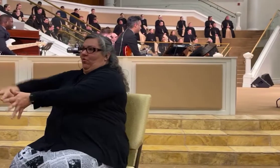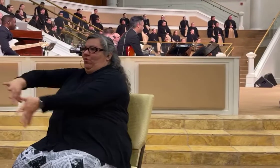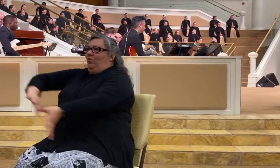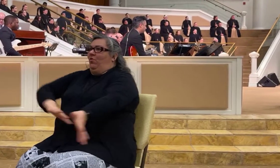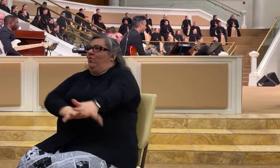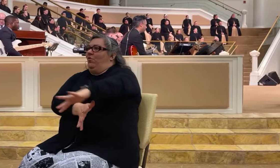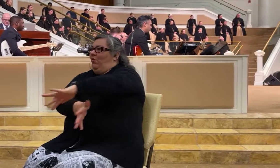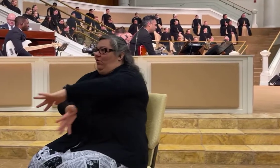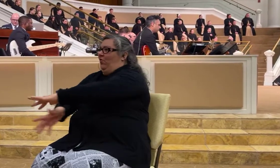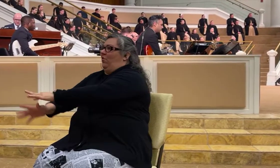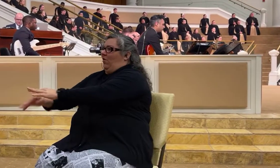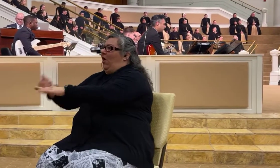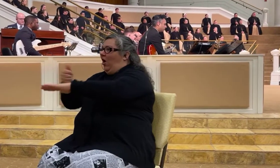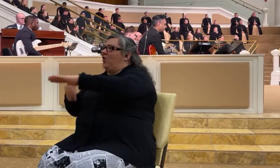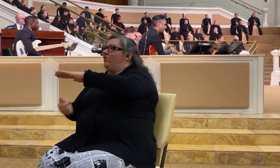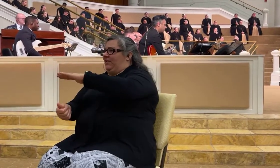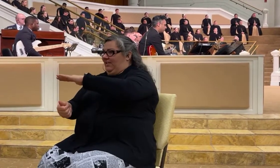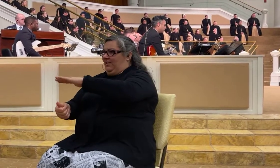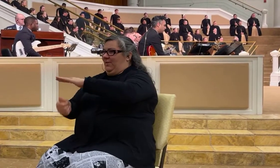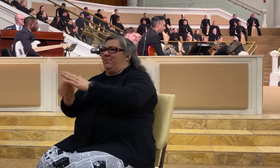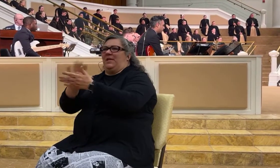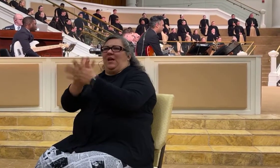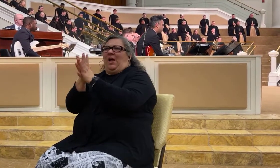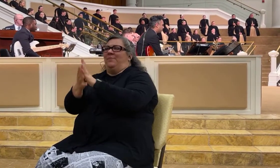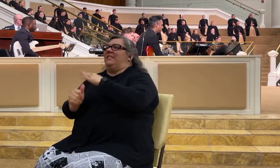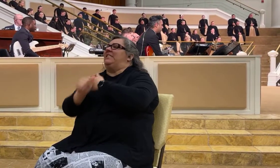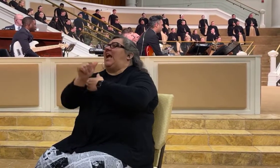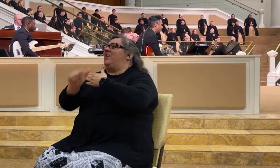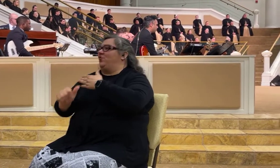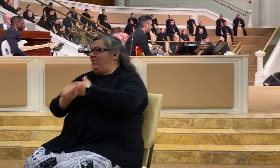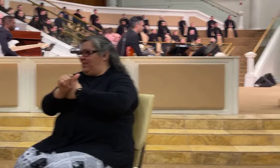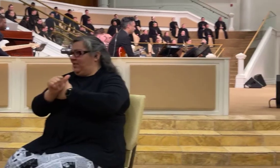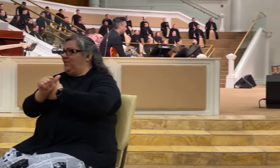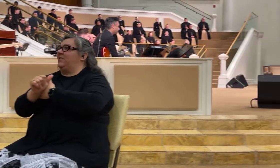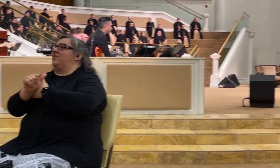there. And it becomes very dangerous.